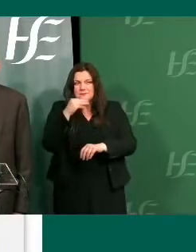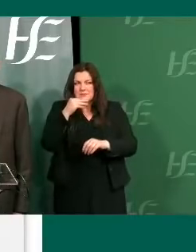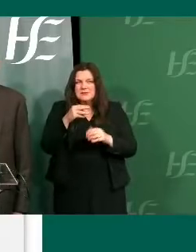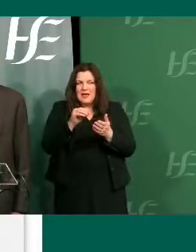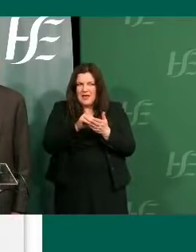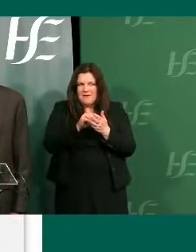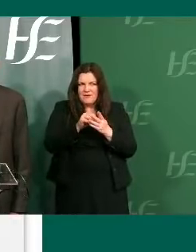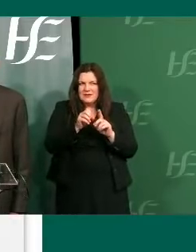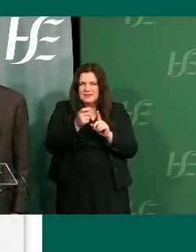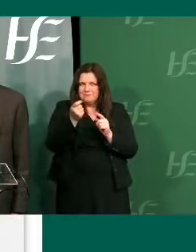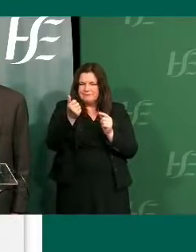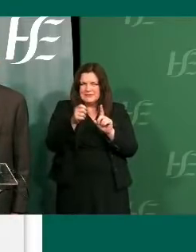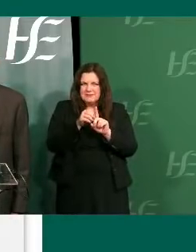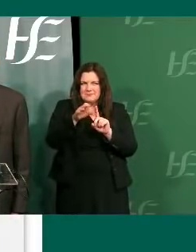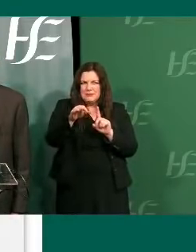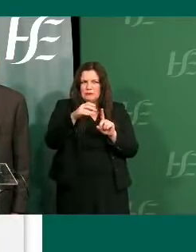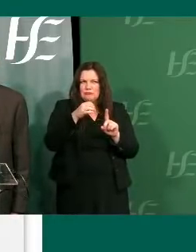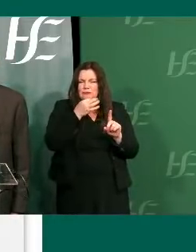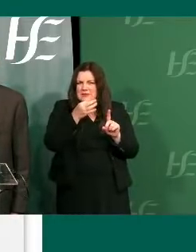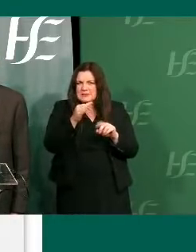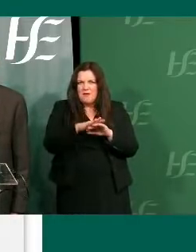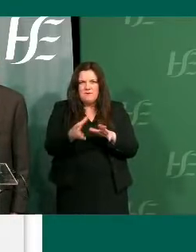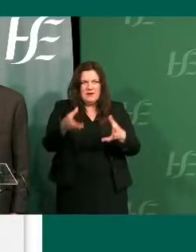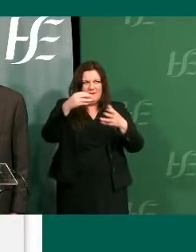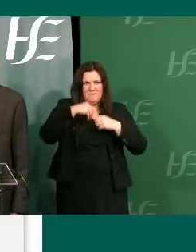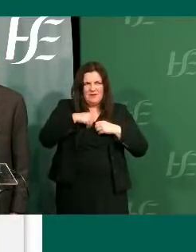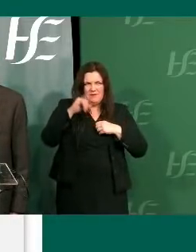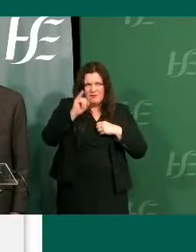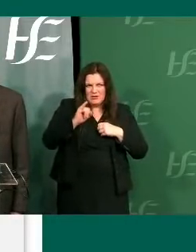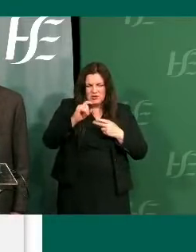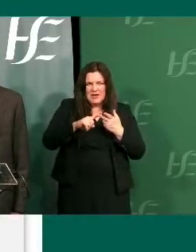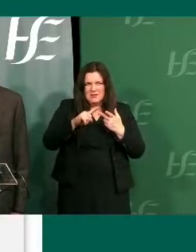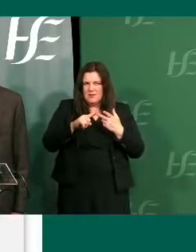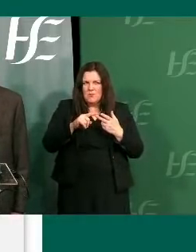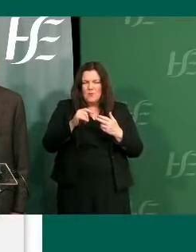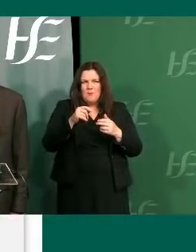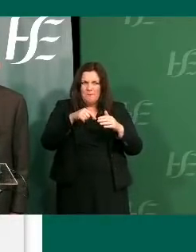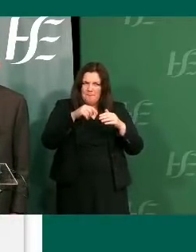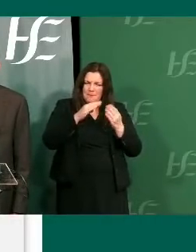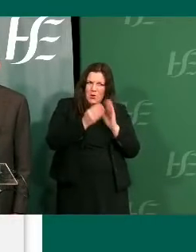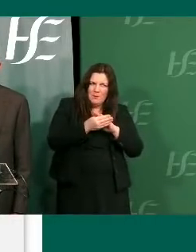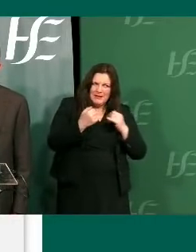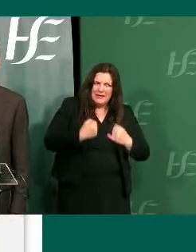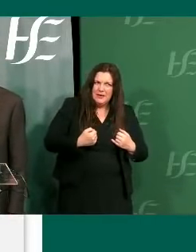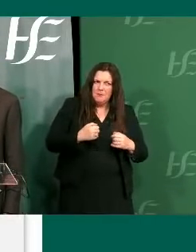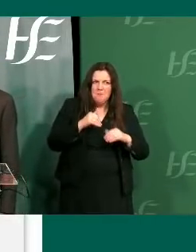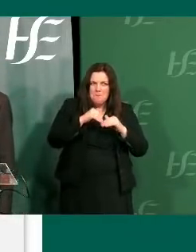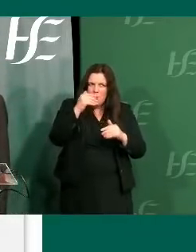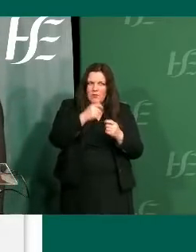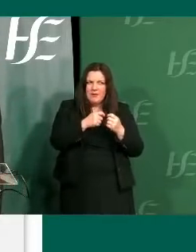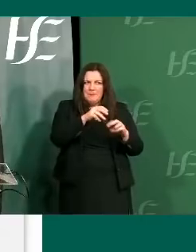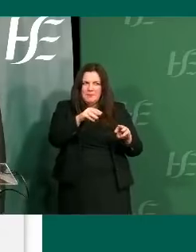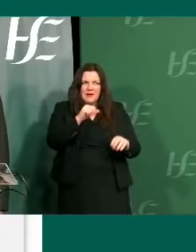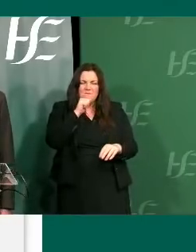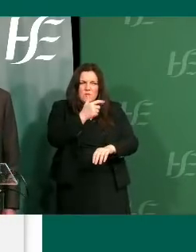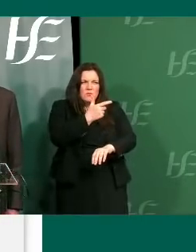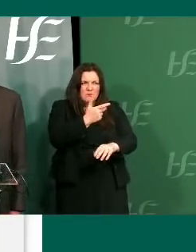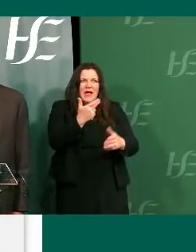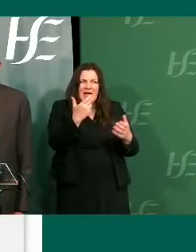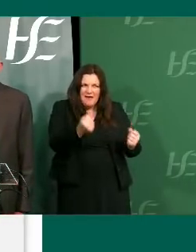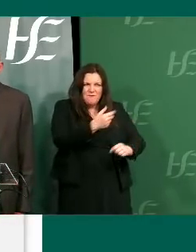infected and becoming ill, much more so than people who are vaccinated. And once they get infected, they're much more likely to get sick.